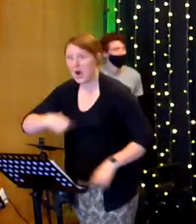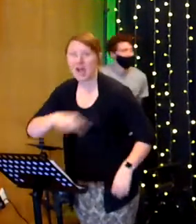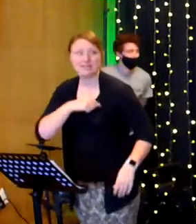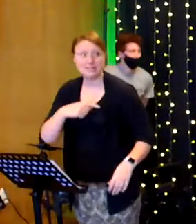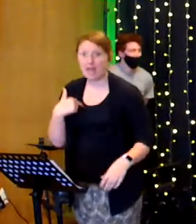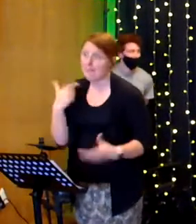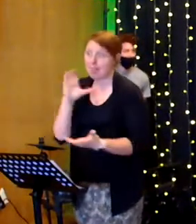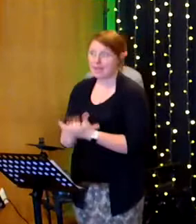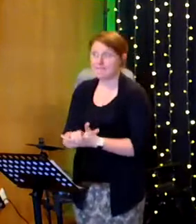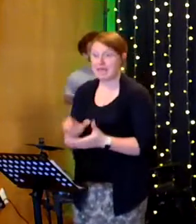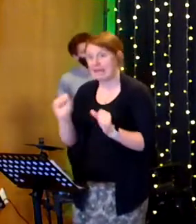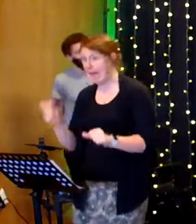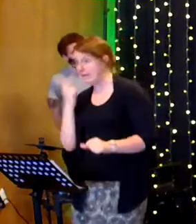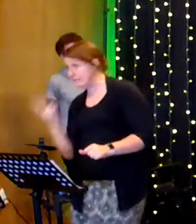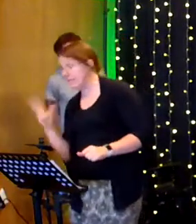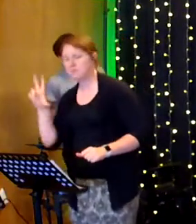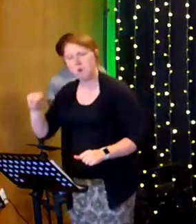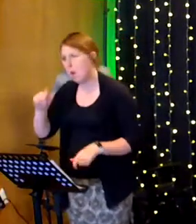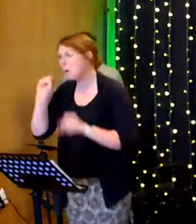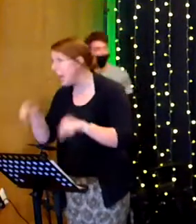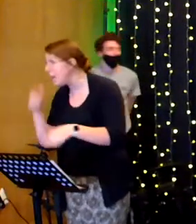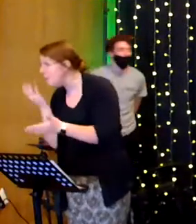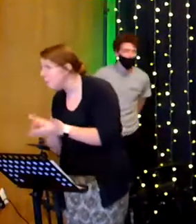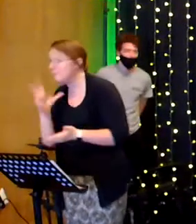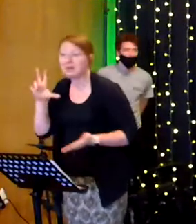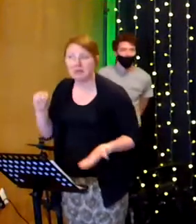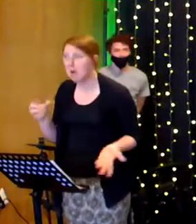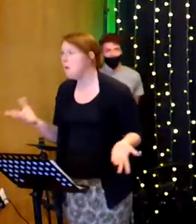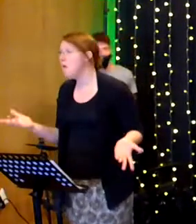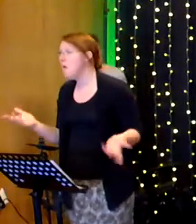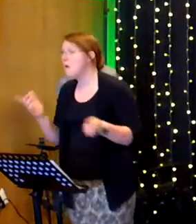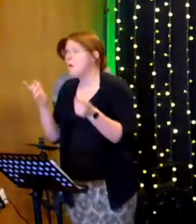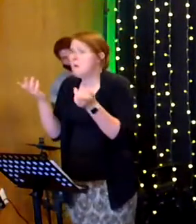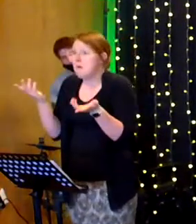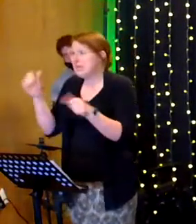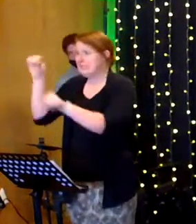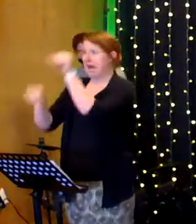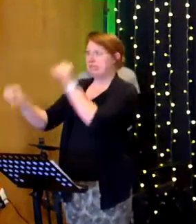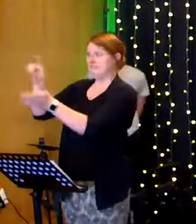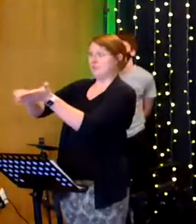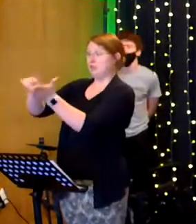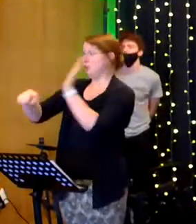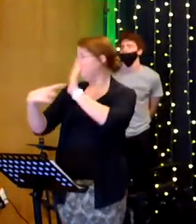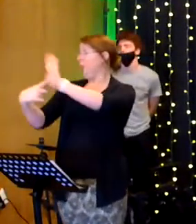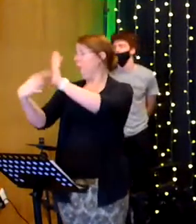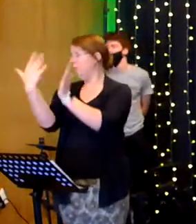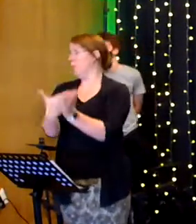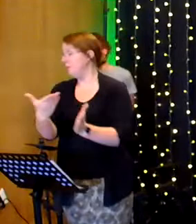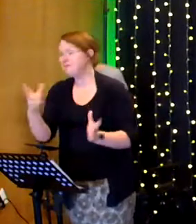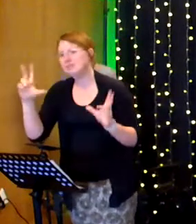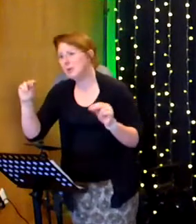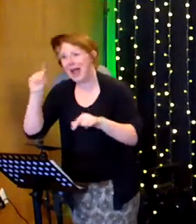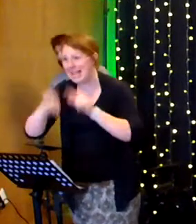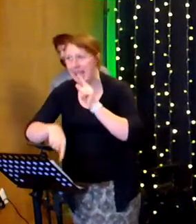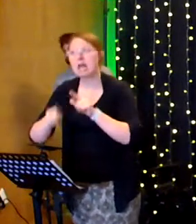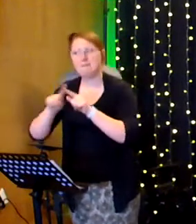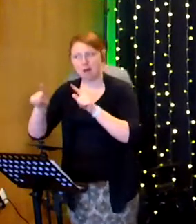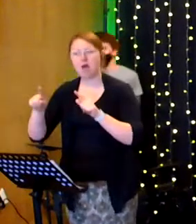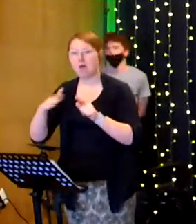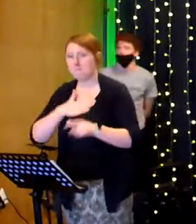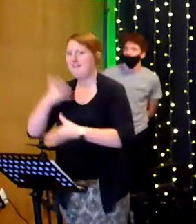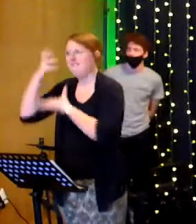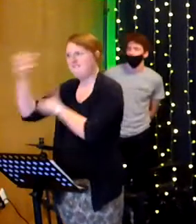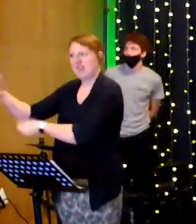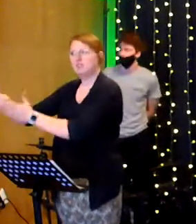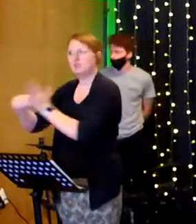I believe it. Can I see it? Can I prove it through any kind of maybe scientific or material ways? Probably not, but my faith tells